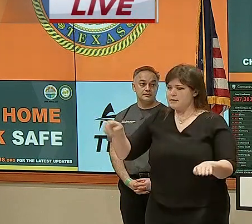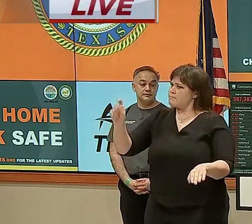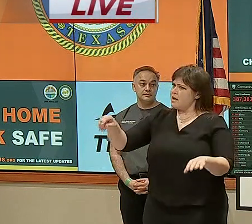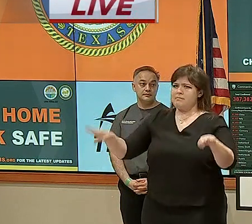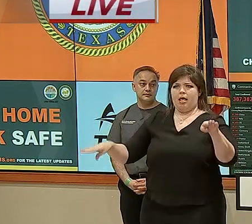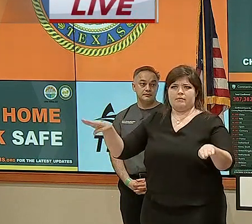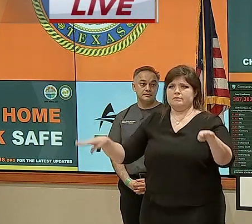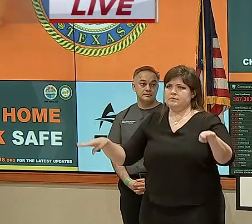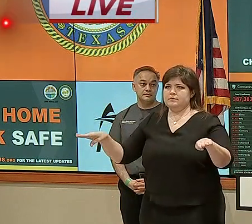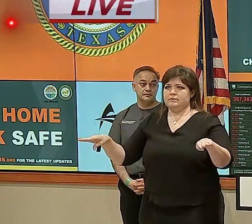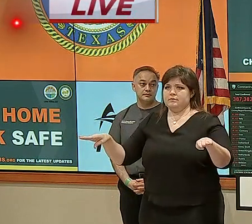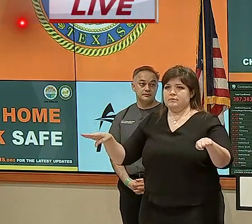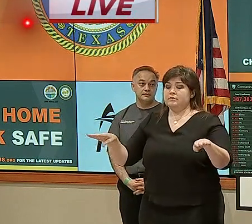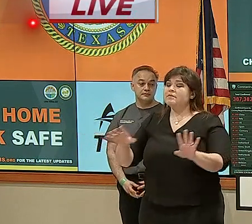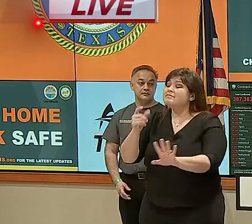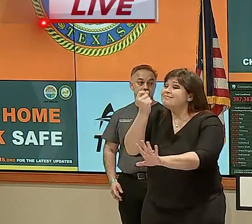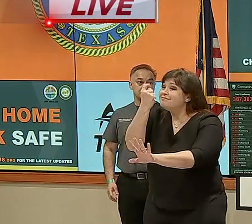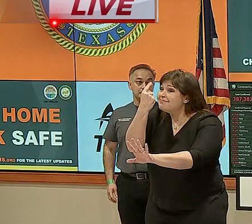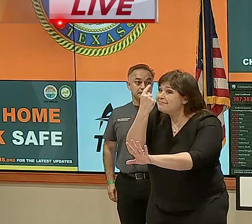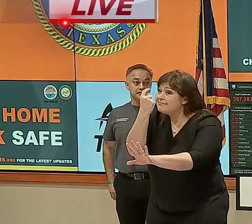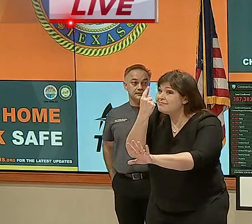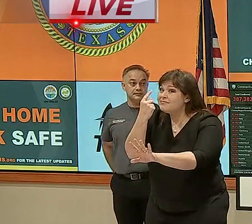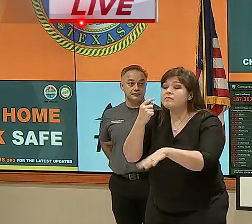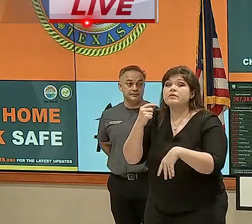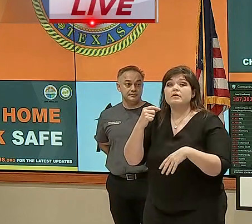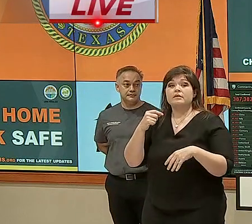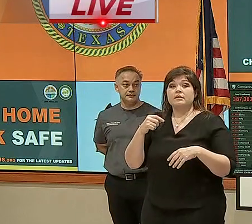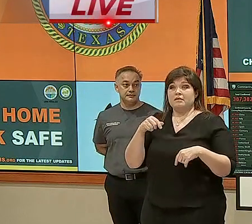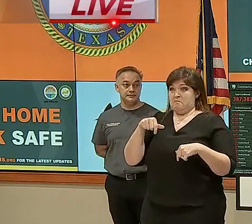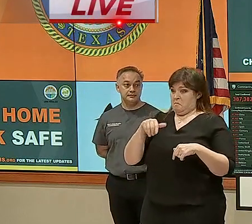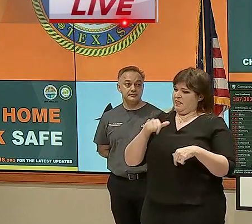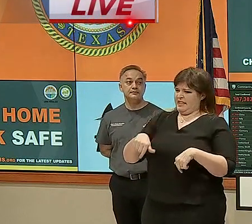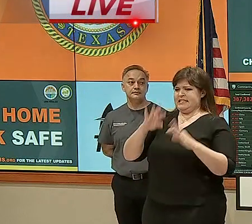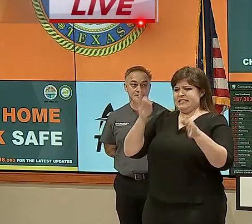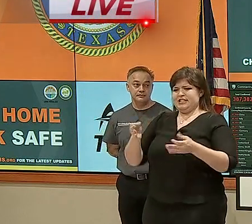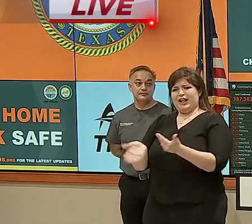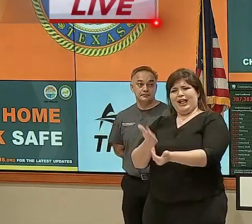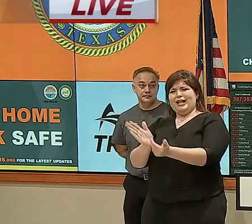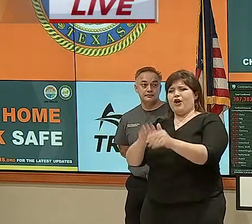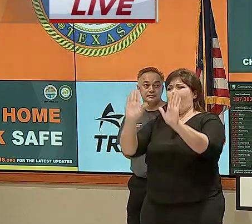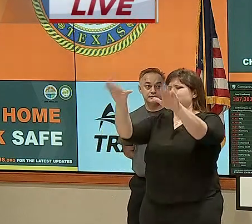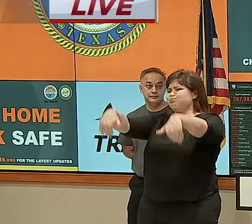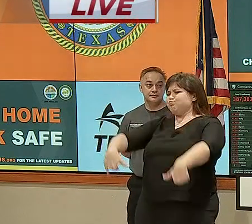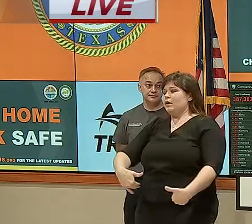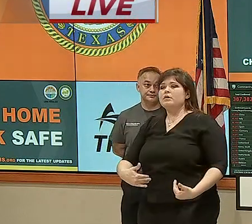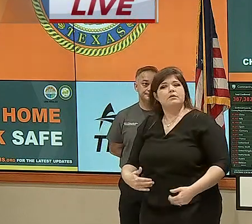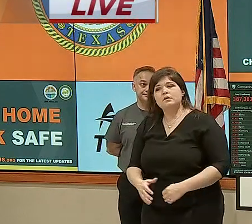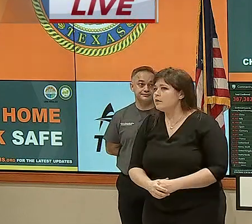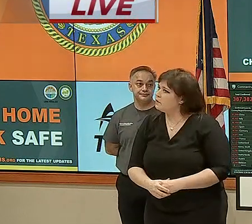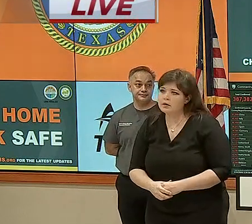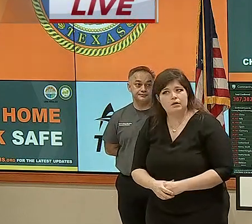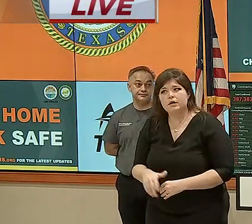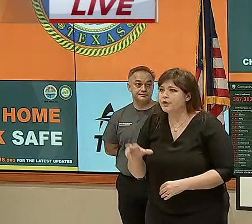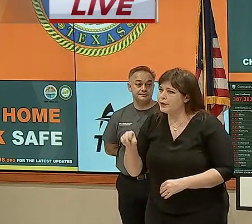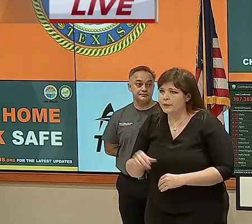But let me be very clear. These are not easy decisions. They are not easy decisions, but